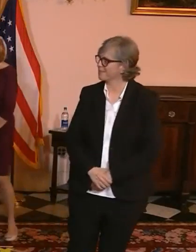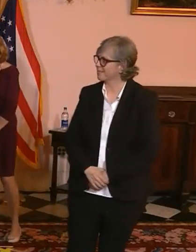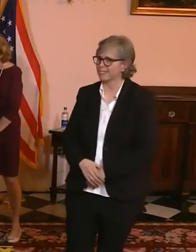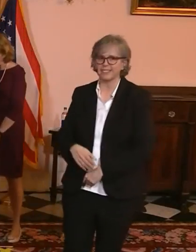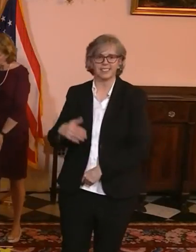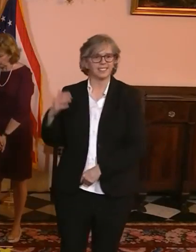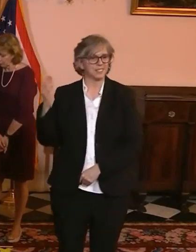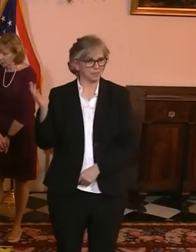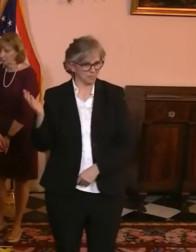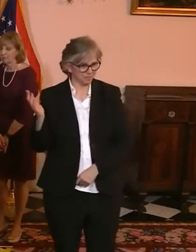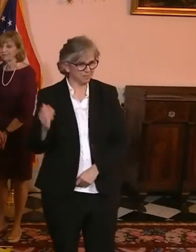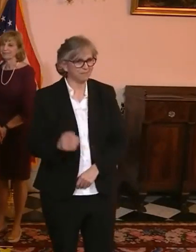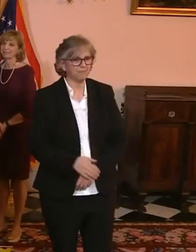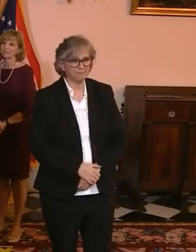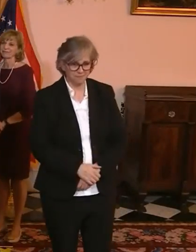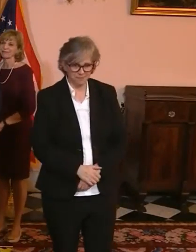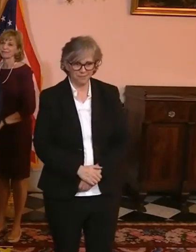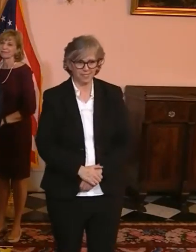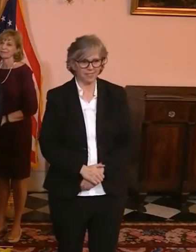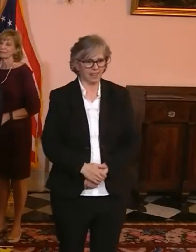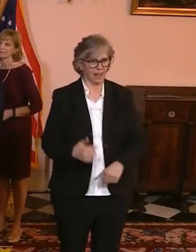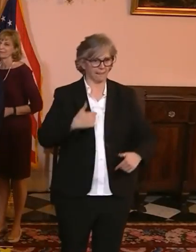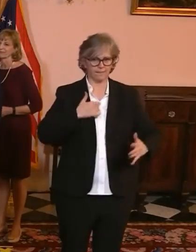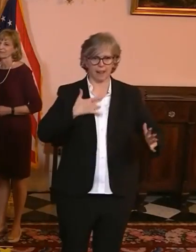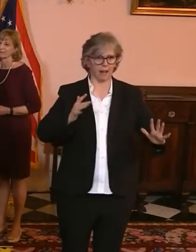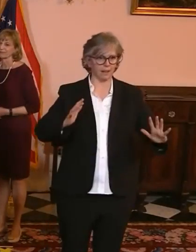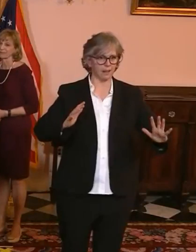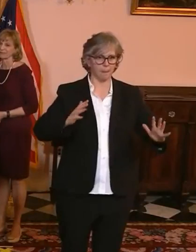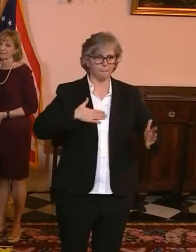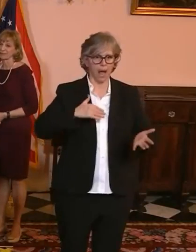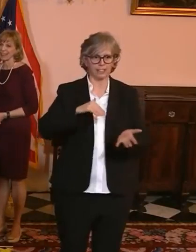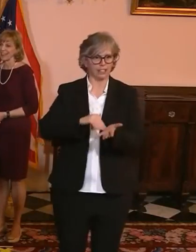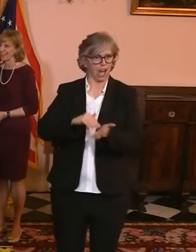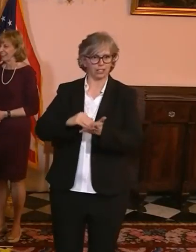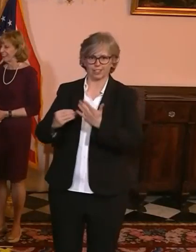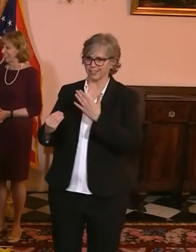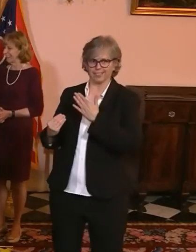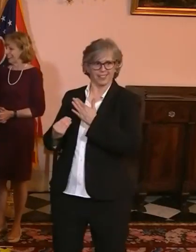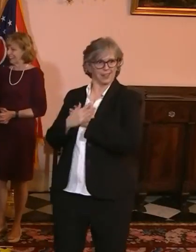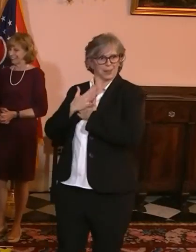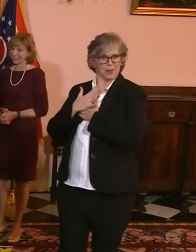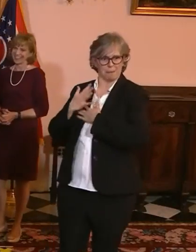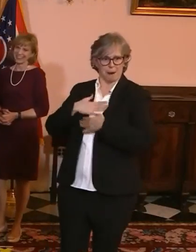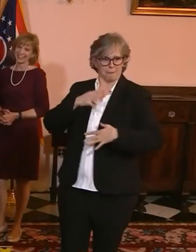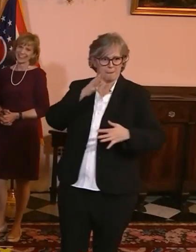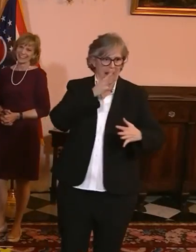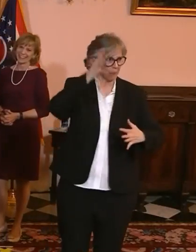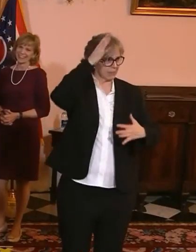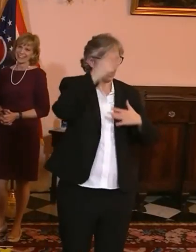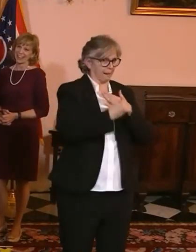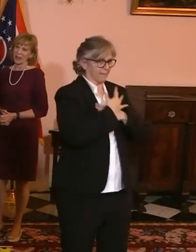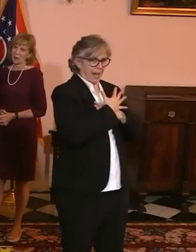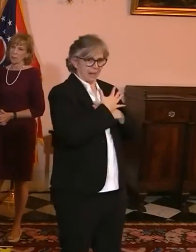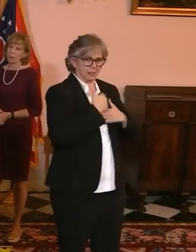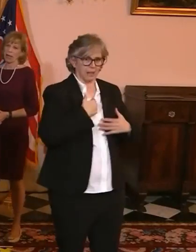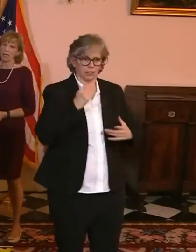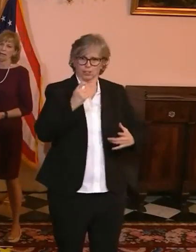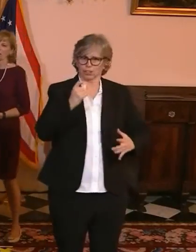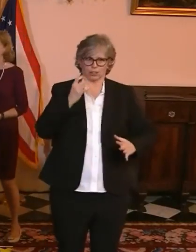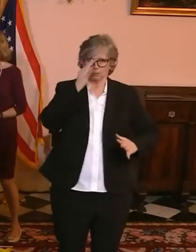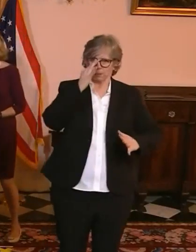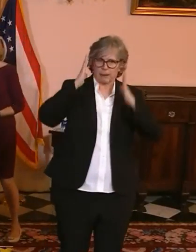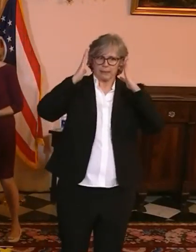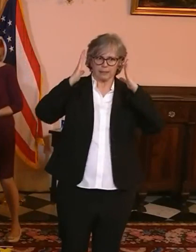Well, after that, I felt like I got some great advice from my doctor and my mom and dad, and we better listen, right? Don't be like that teenager